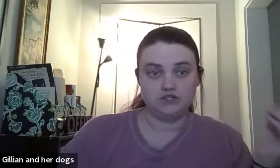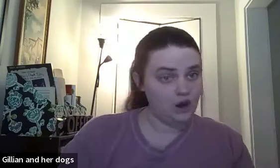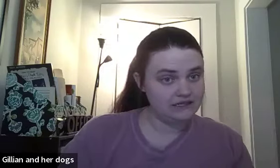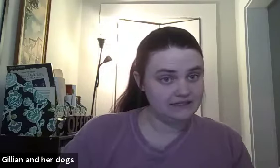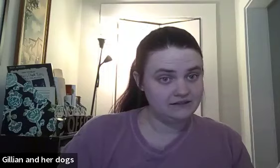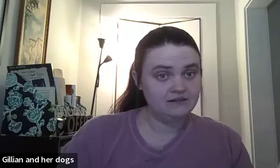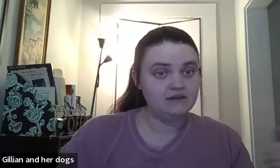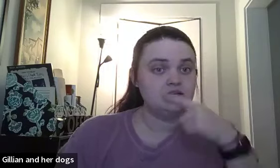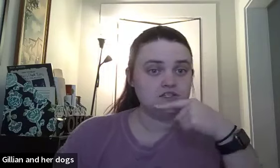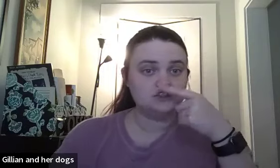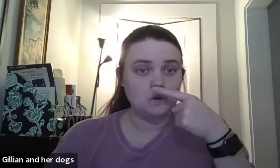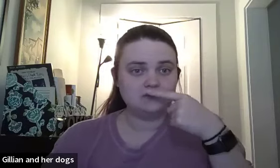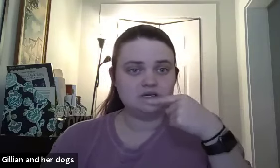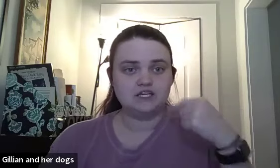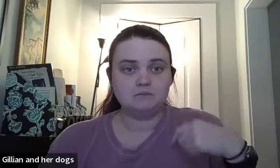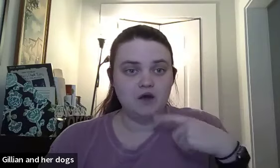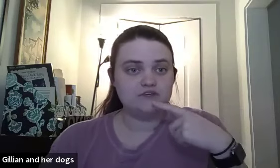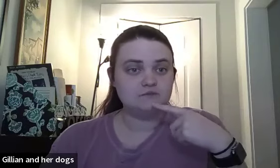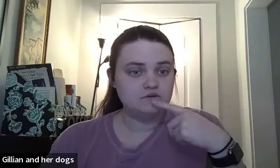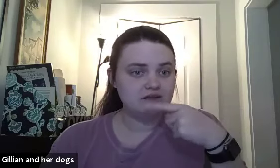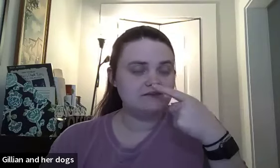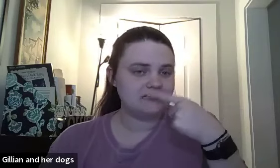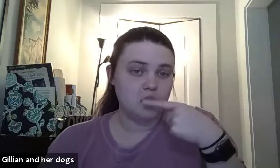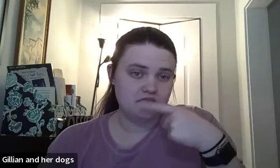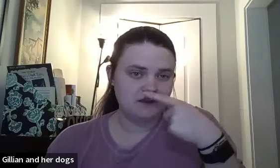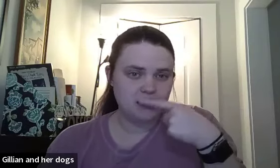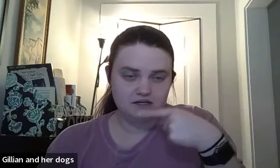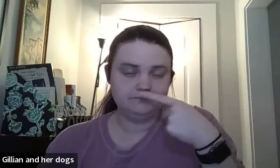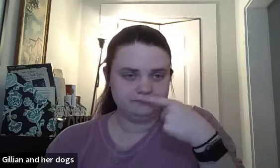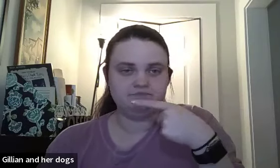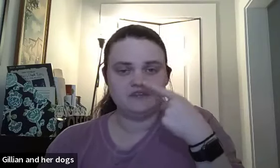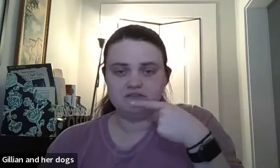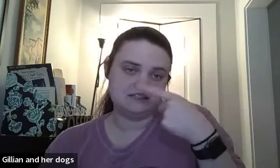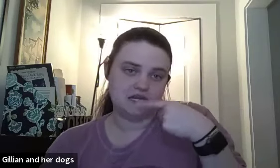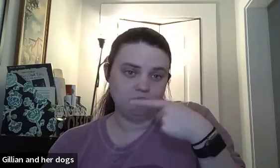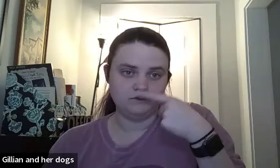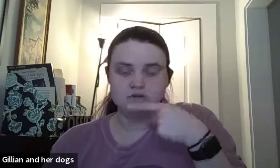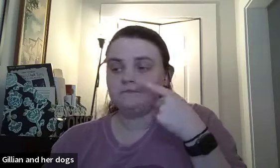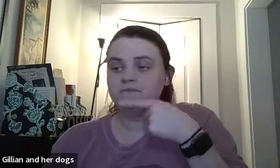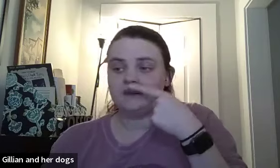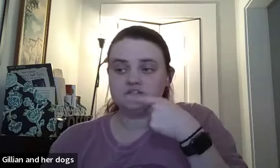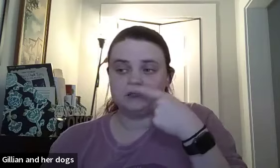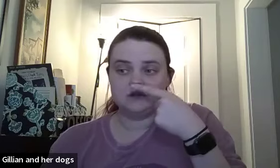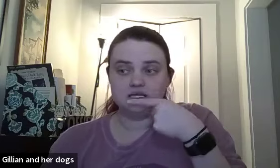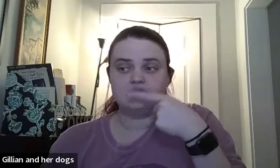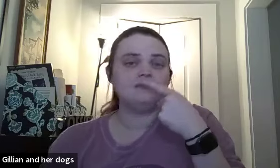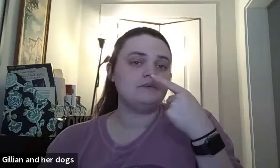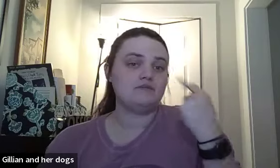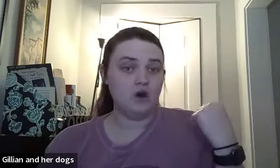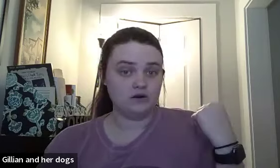with talking. So it's always like your mouth is moving. That's how I think about it, if that's like a helpful tip. So hearing, then we have To,